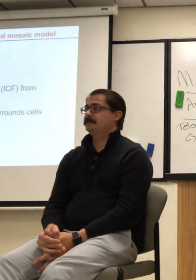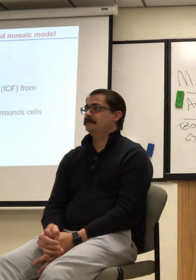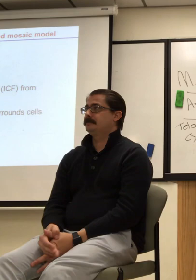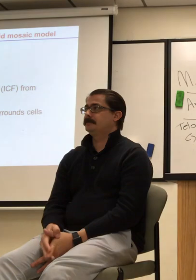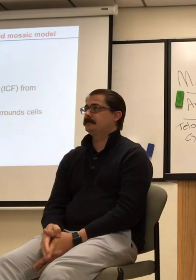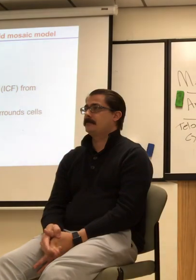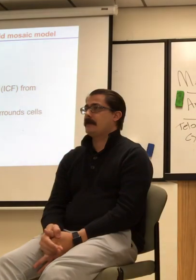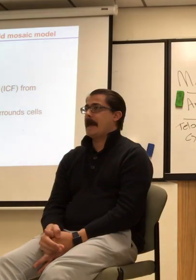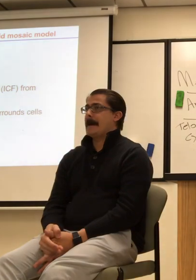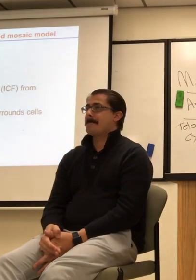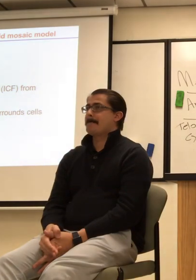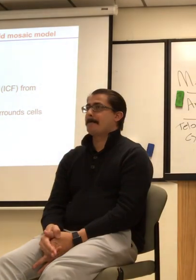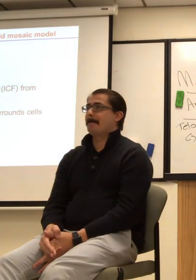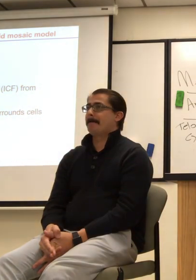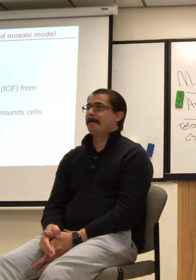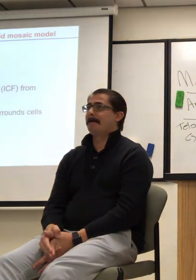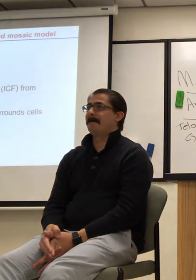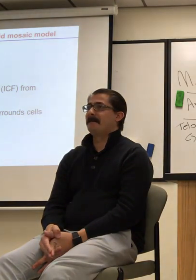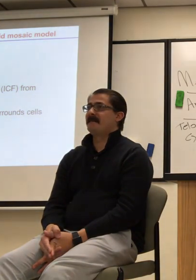Just clear the board here.